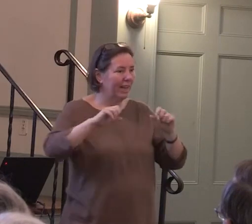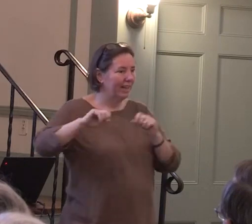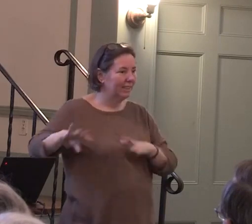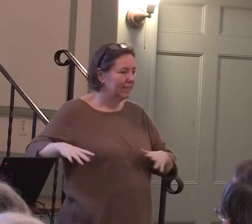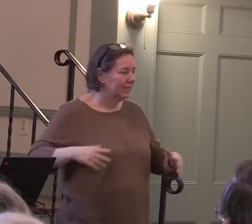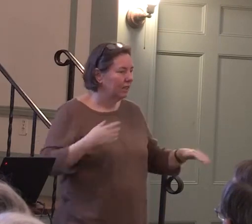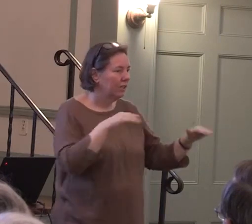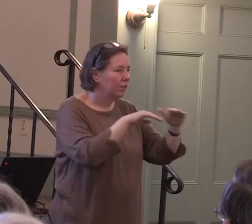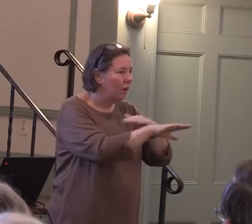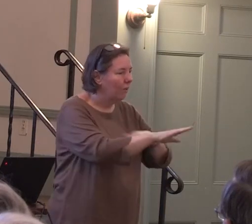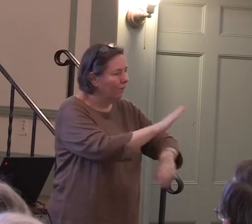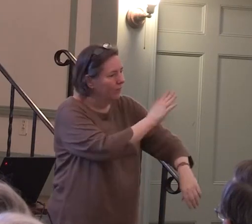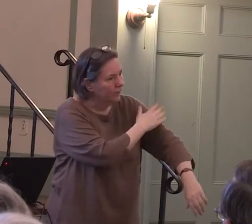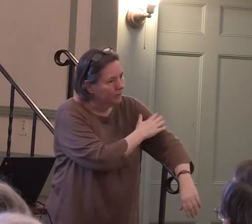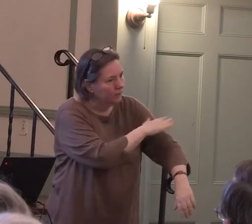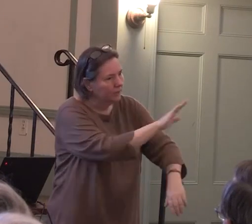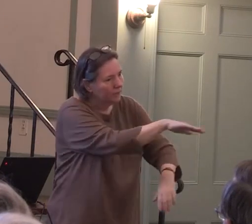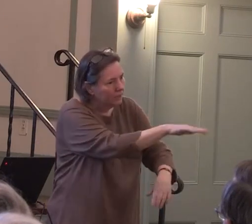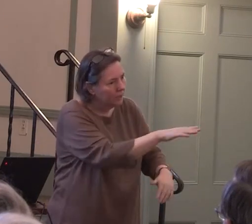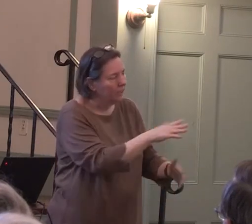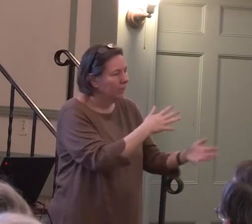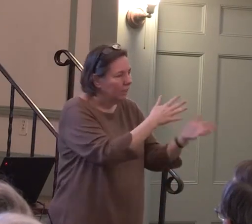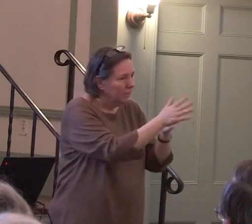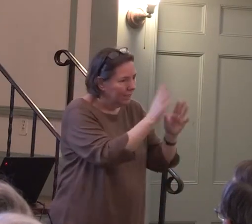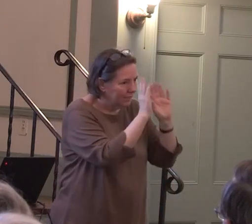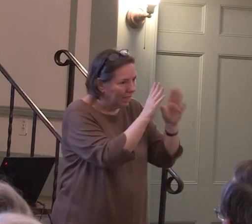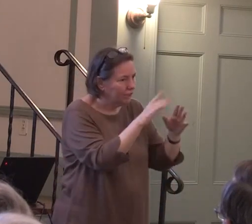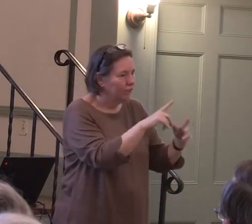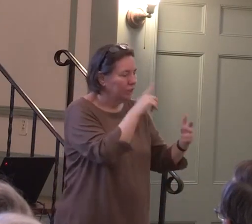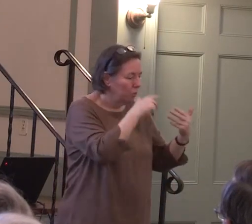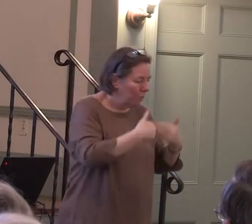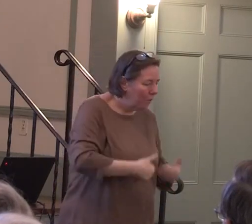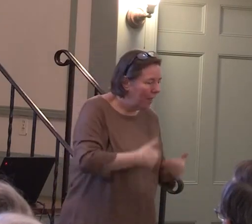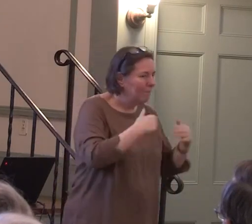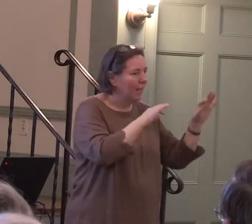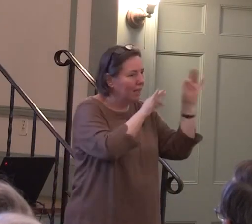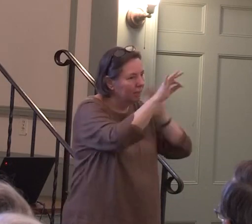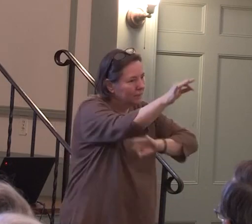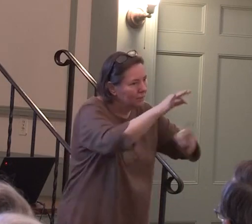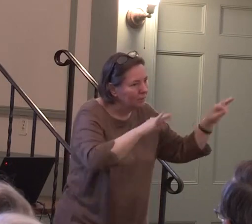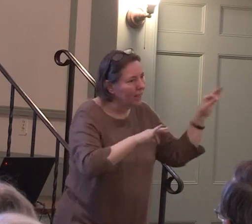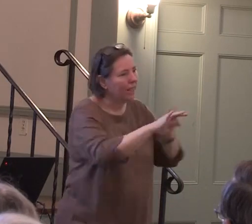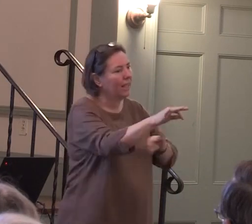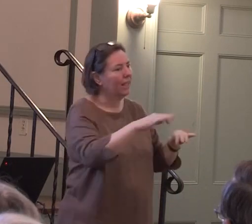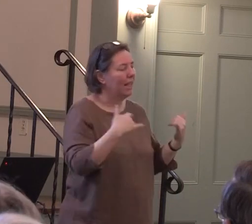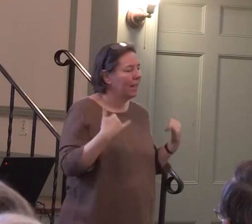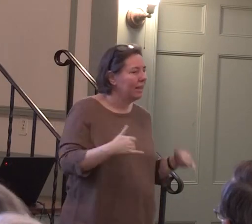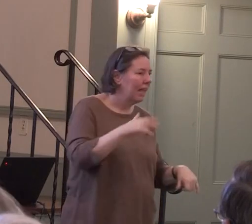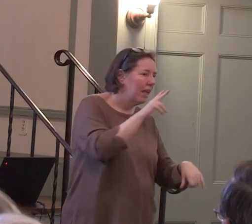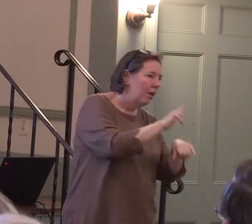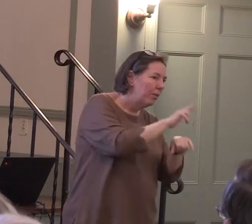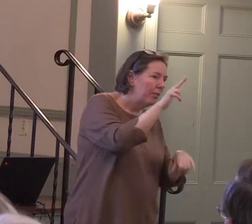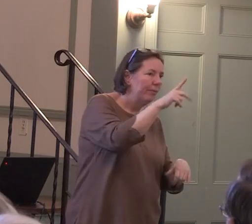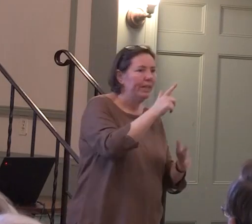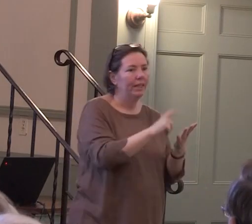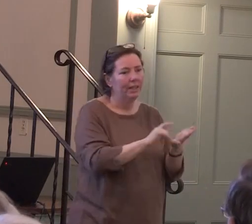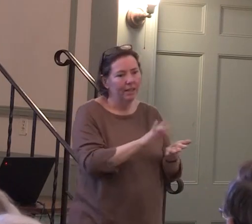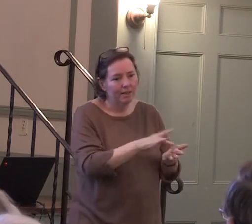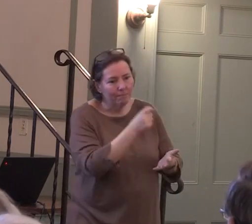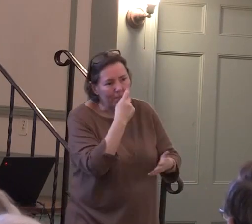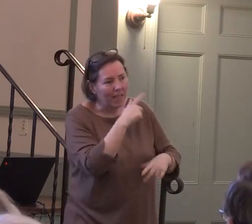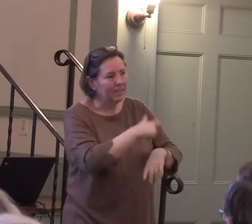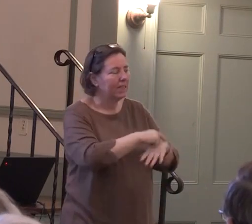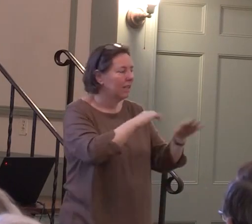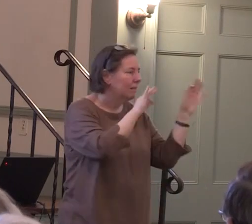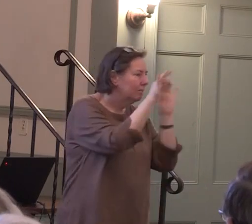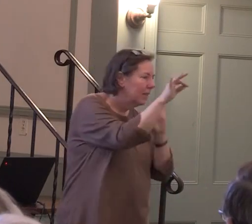you have to go over to them, tap them, get their attention, explain who you are, explain